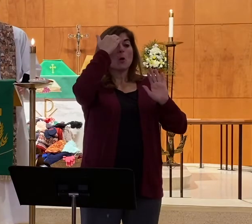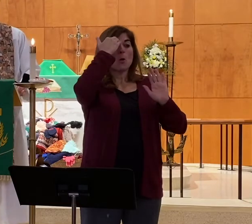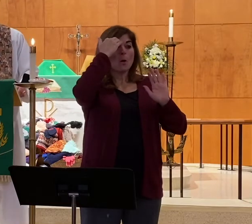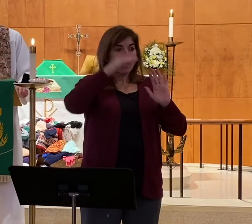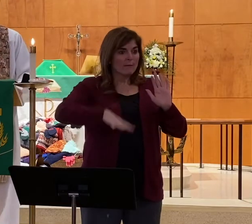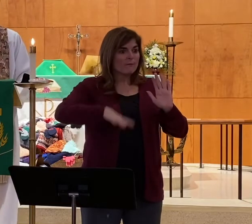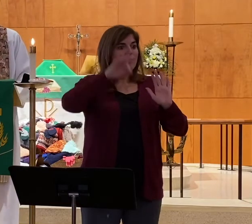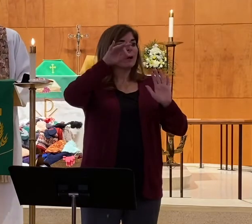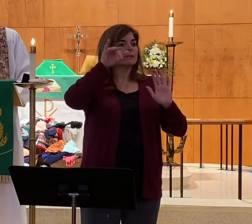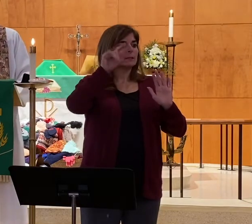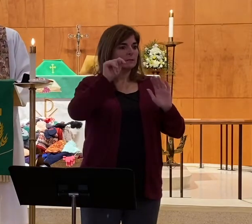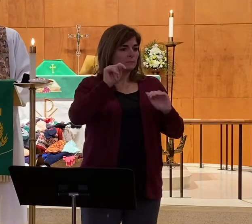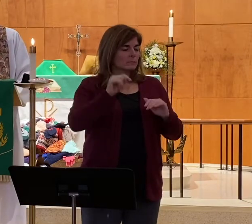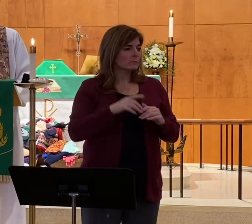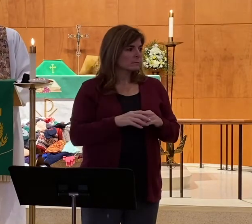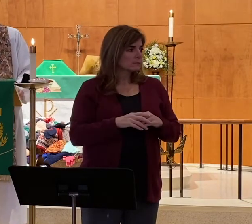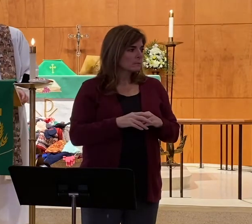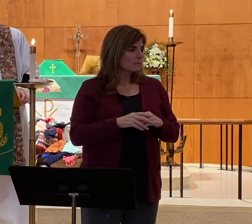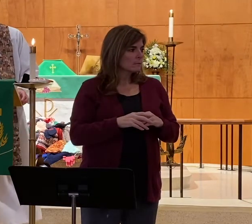it!"